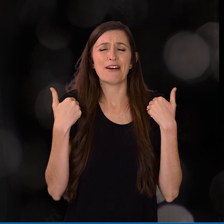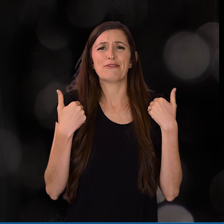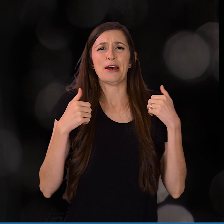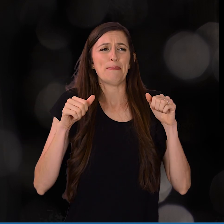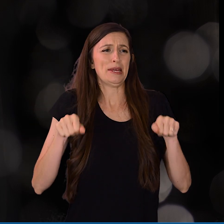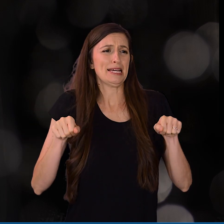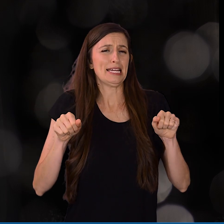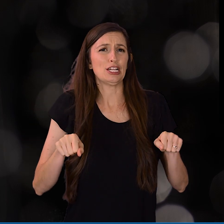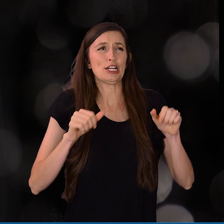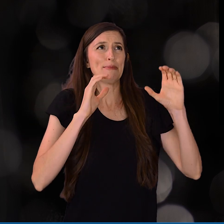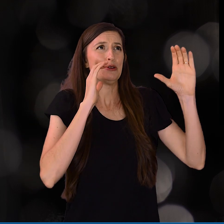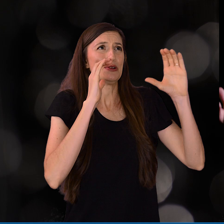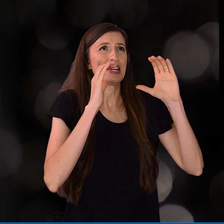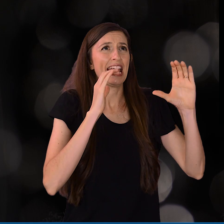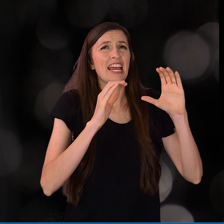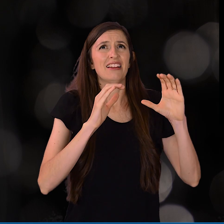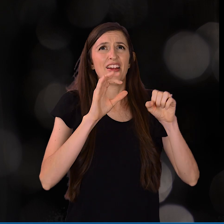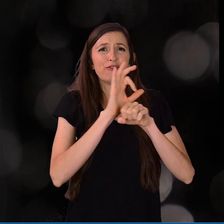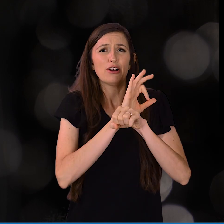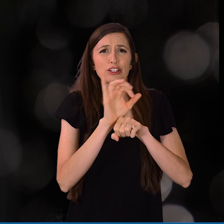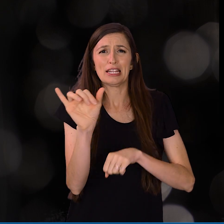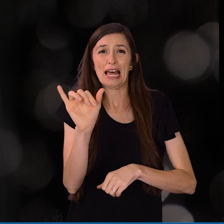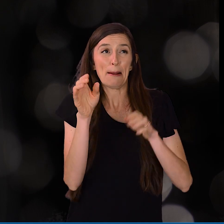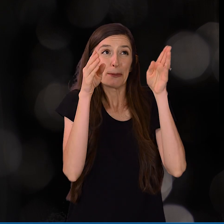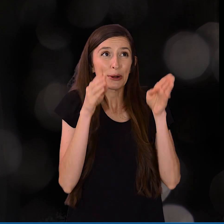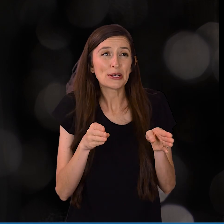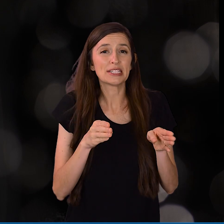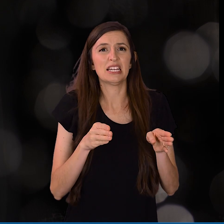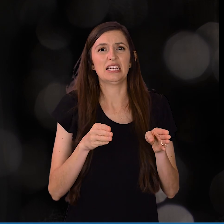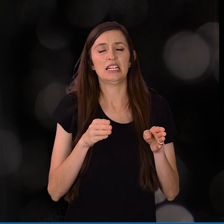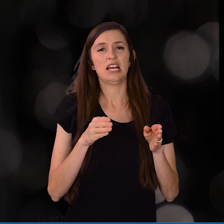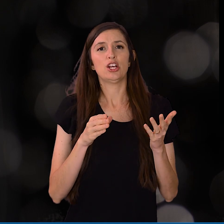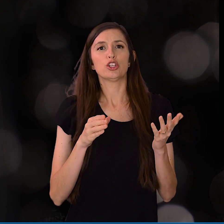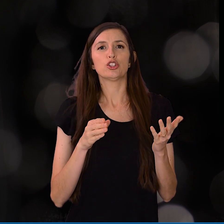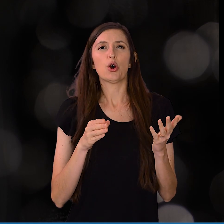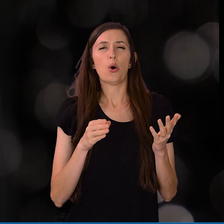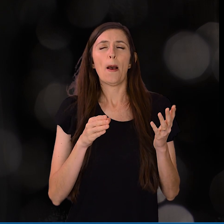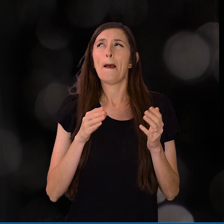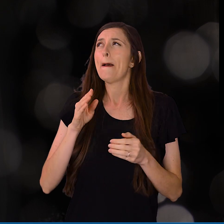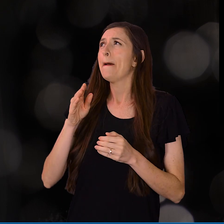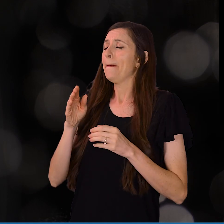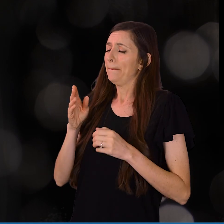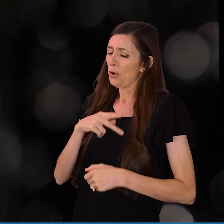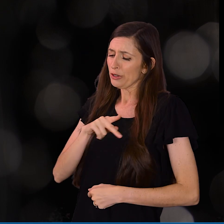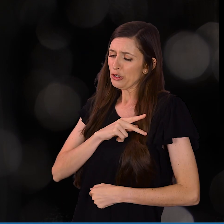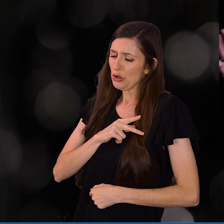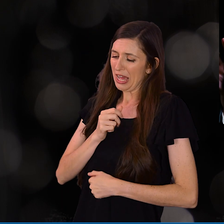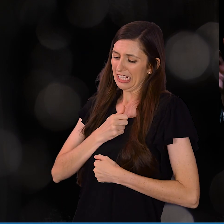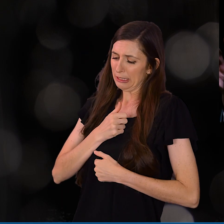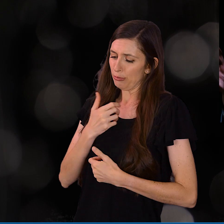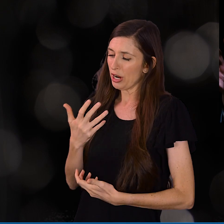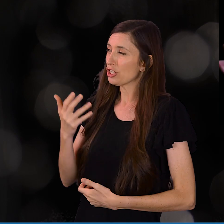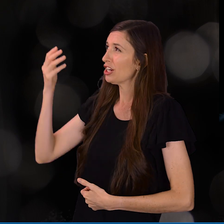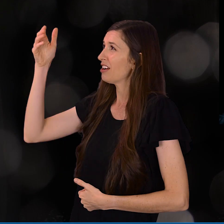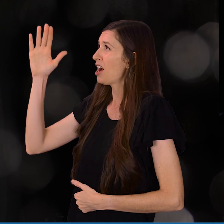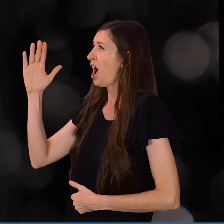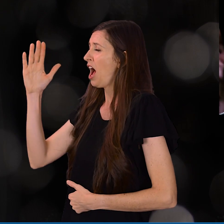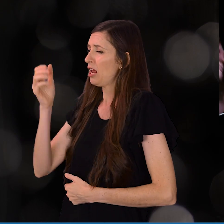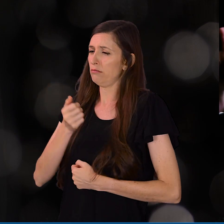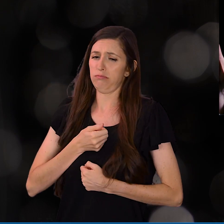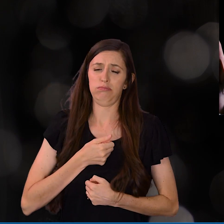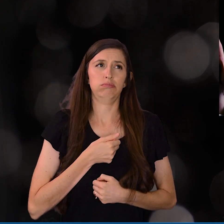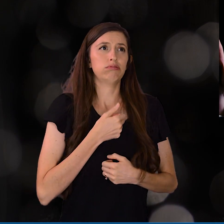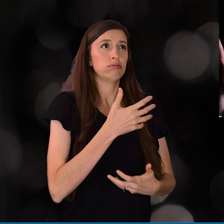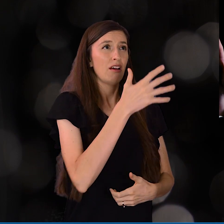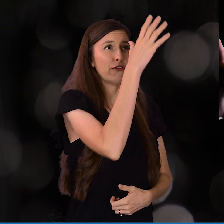and speak and are functioning fully as persons. And so these are distinct personal expressions. The Father is a